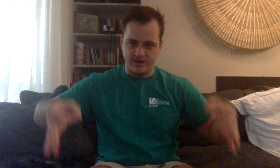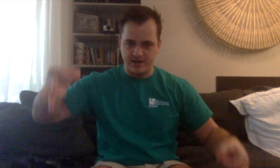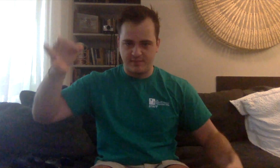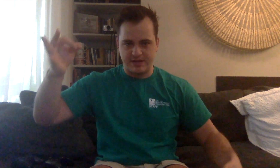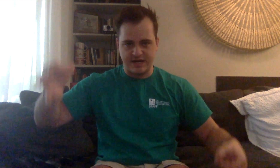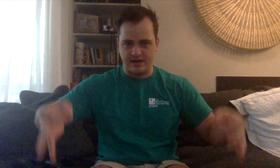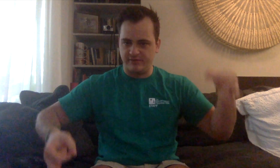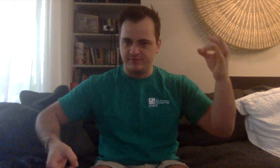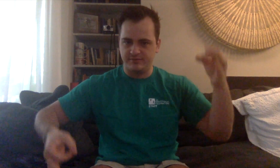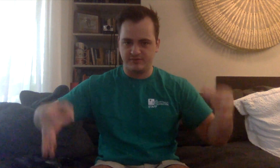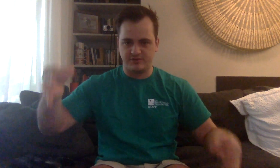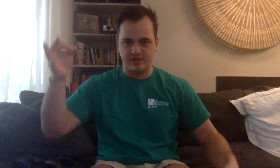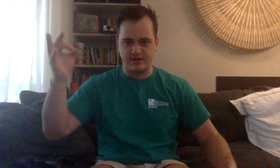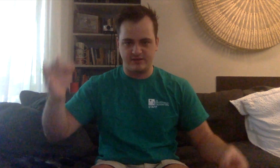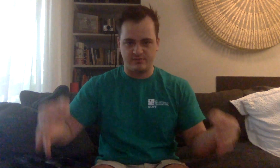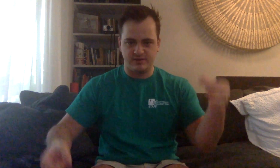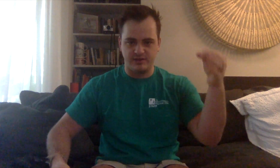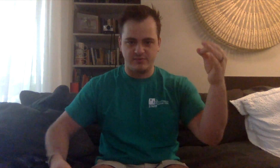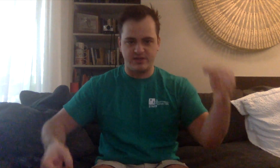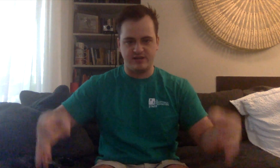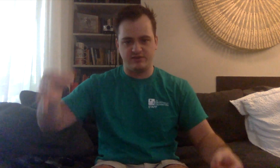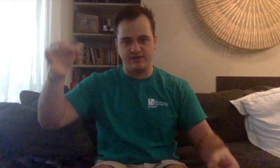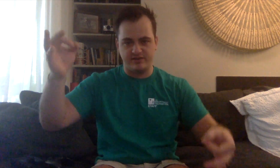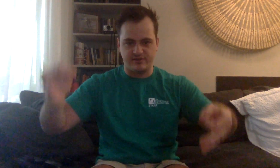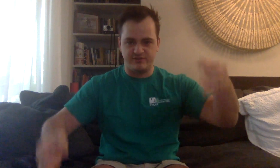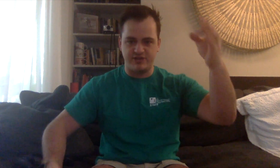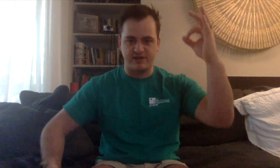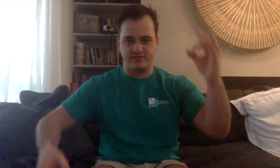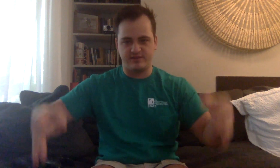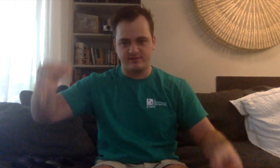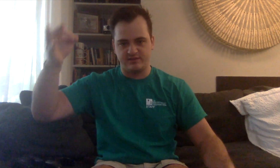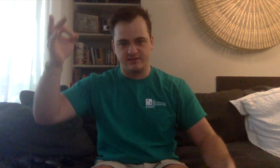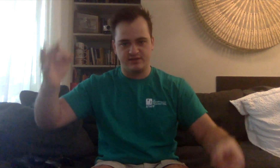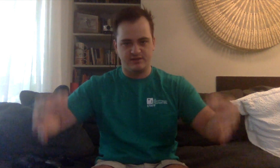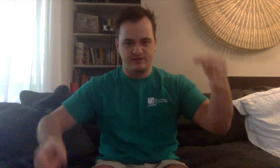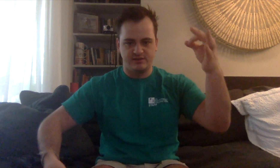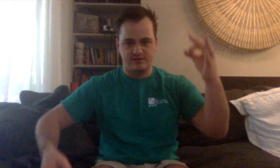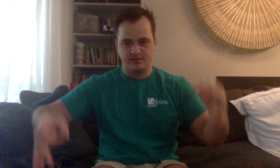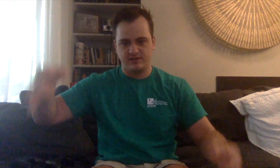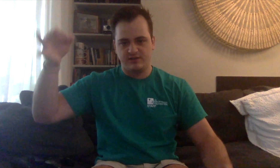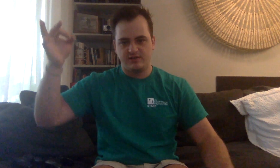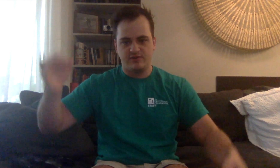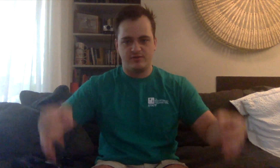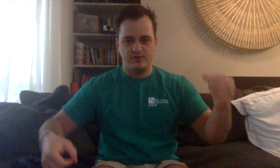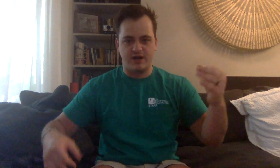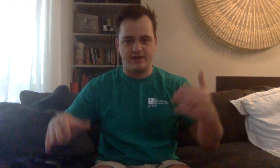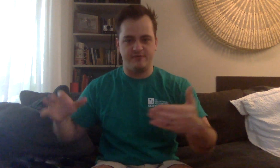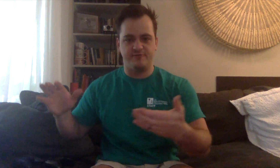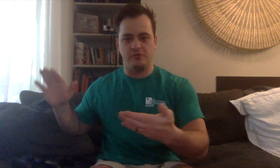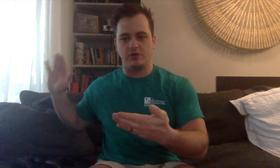up and down, just like this. With liberty, and this is justice, and then for